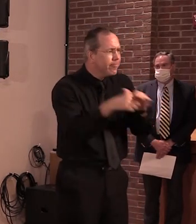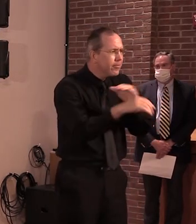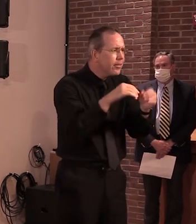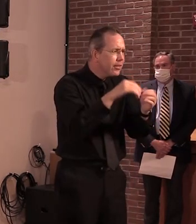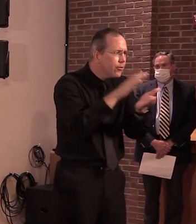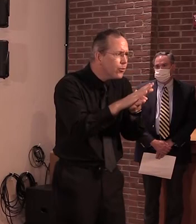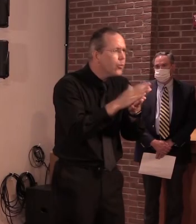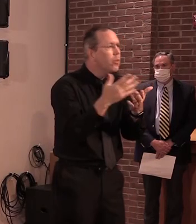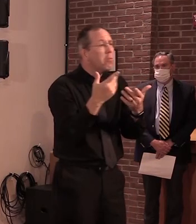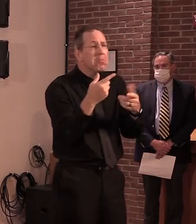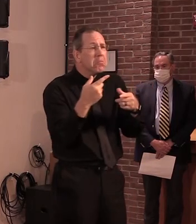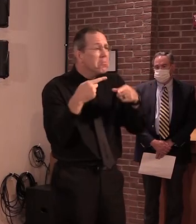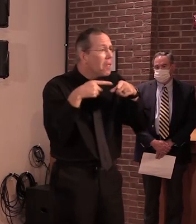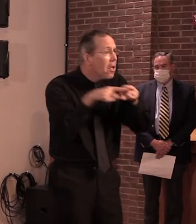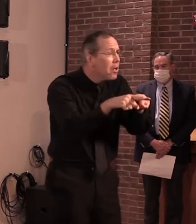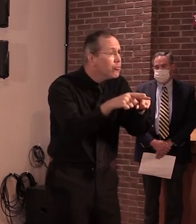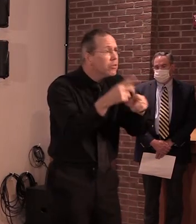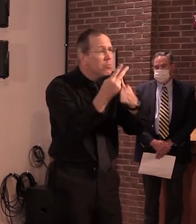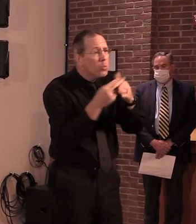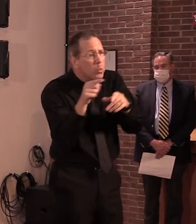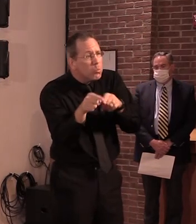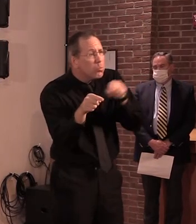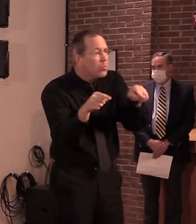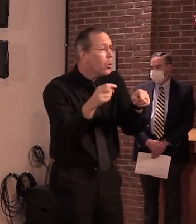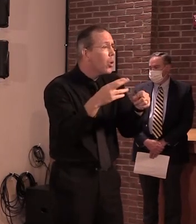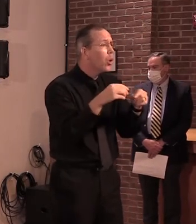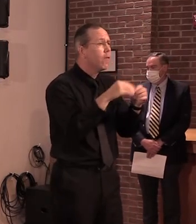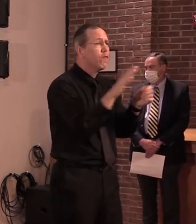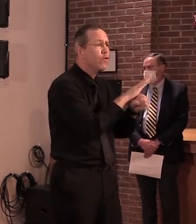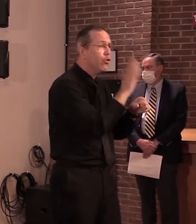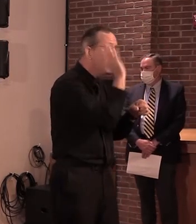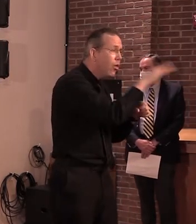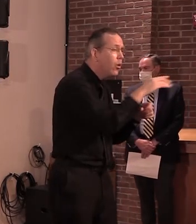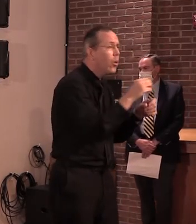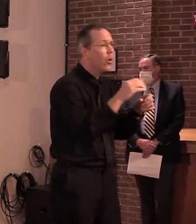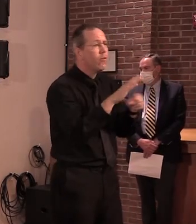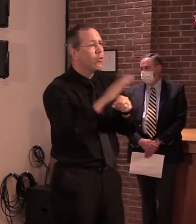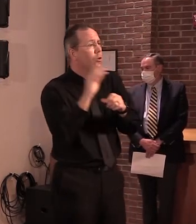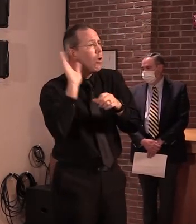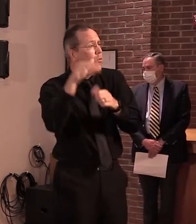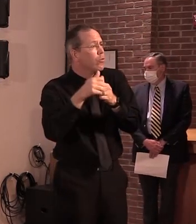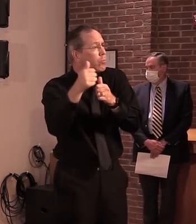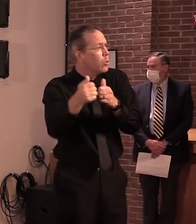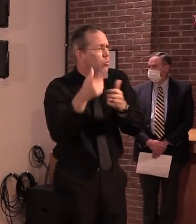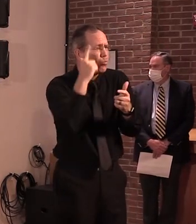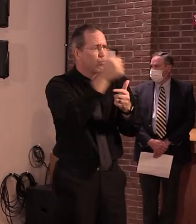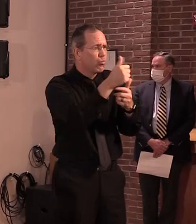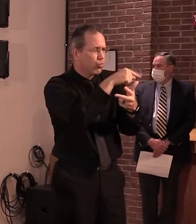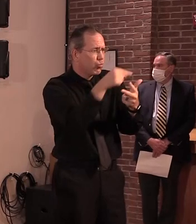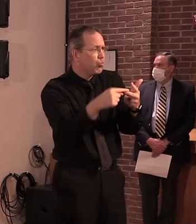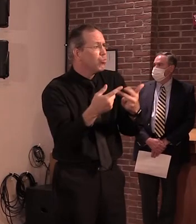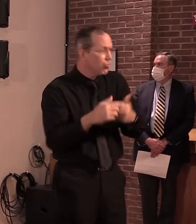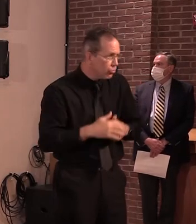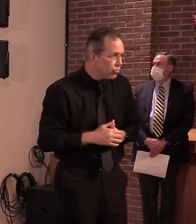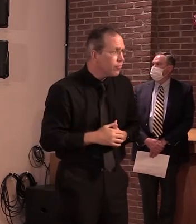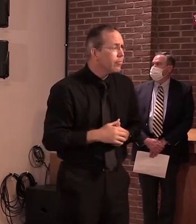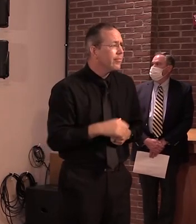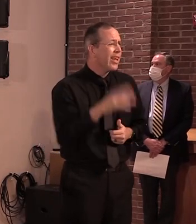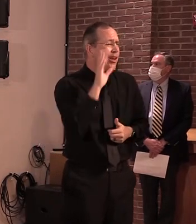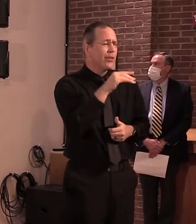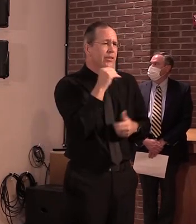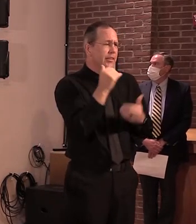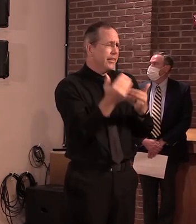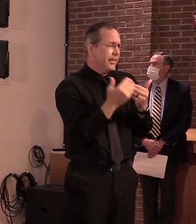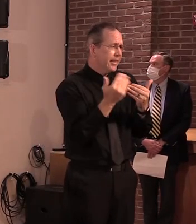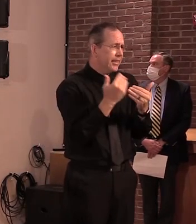between the two. Now, I know this won't be easy, but I have faith in educators who